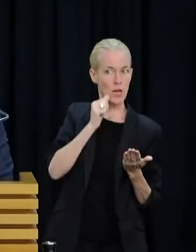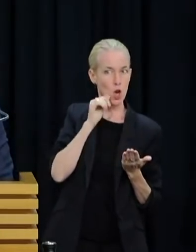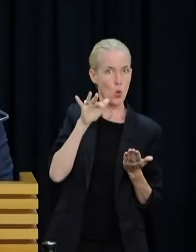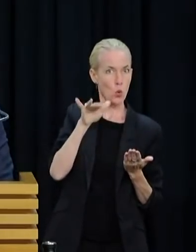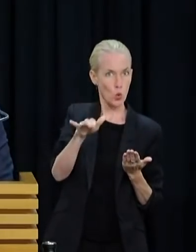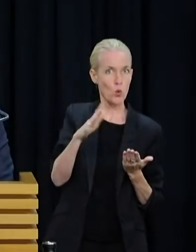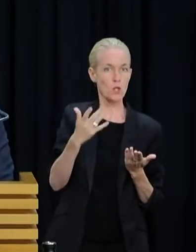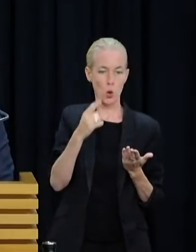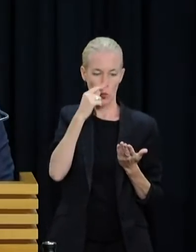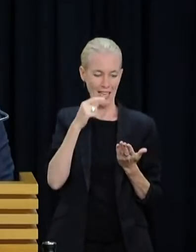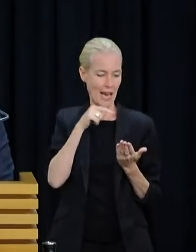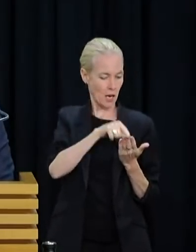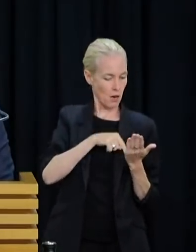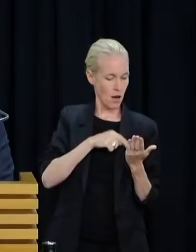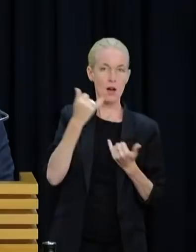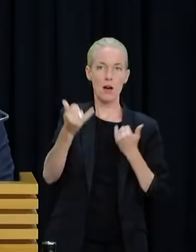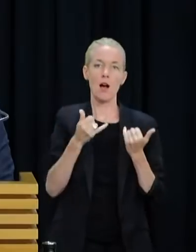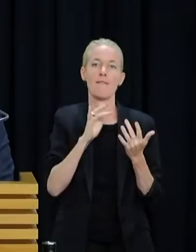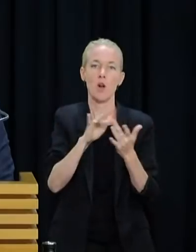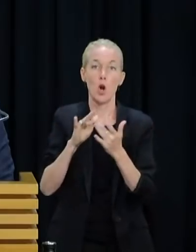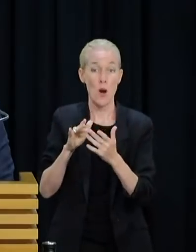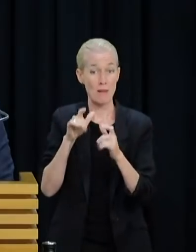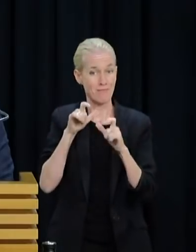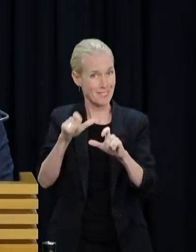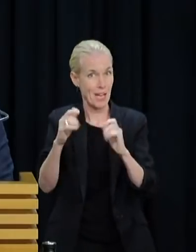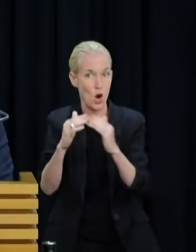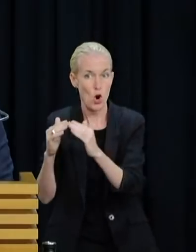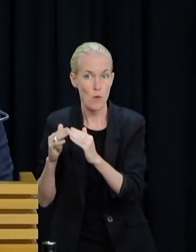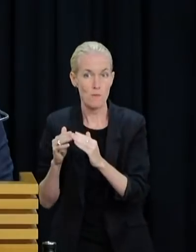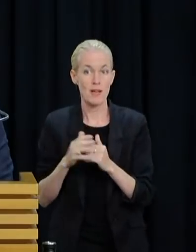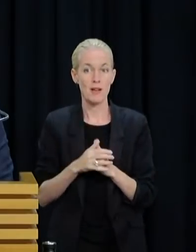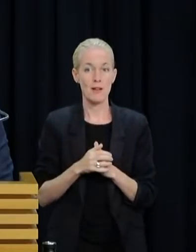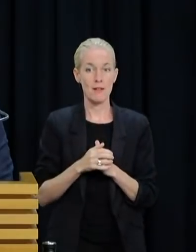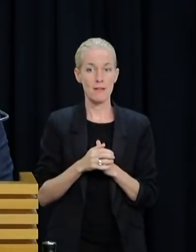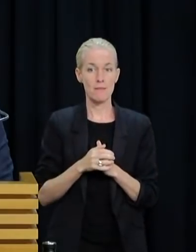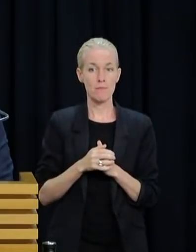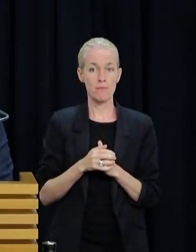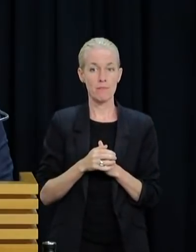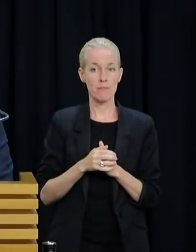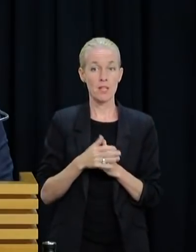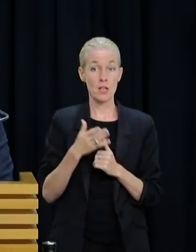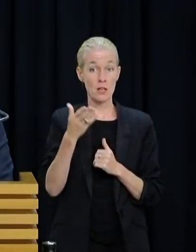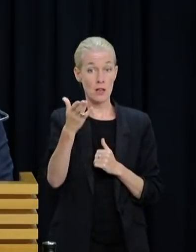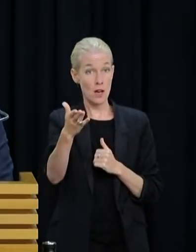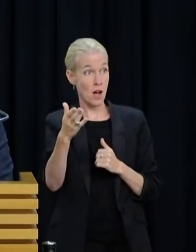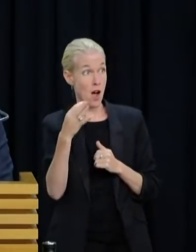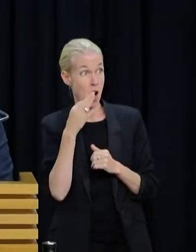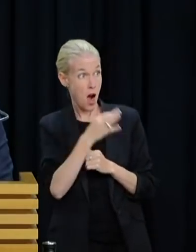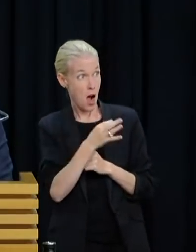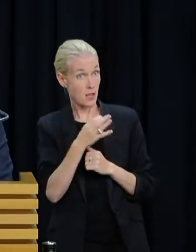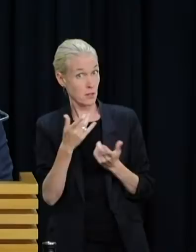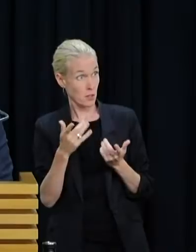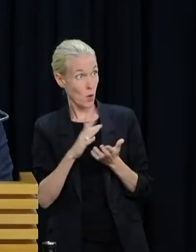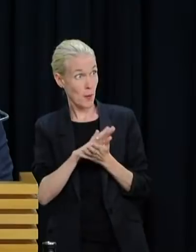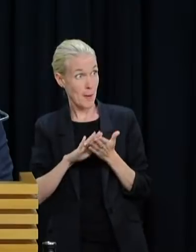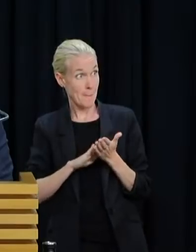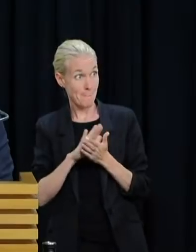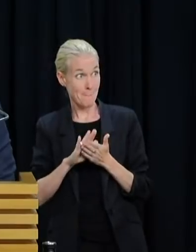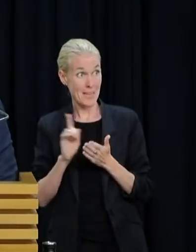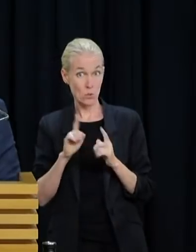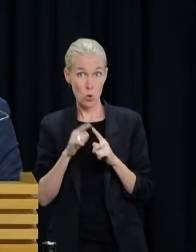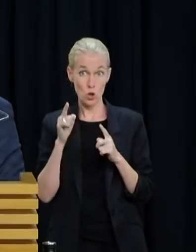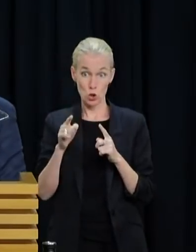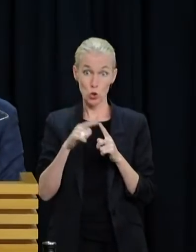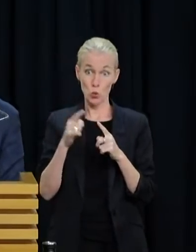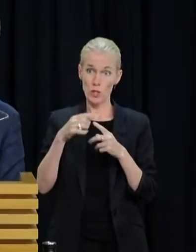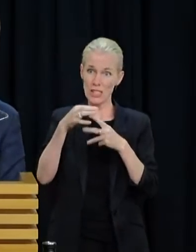the click and collect. So the counting job, was that just sort of with the clicker counting people going? That was greeting people at the door? That was counting people as they came